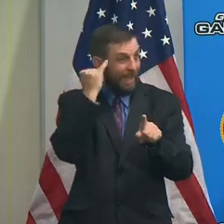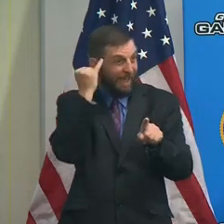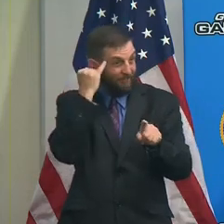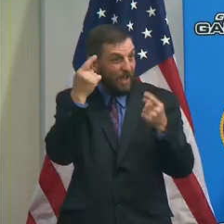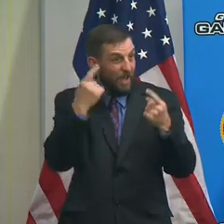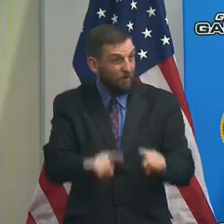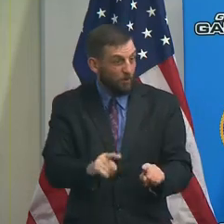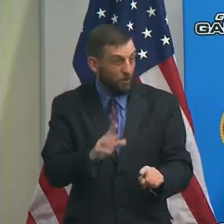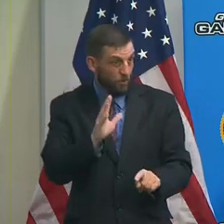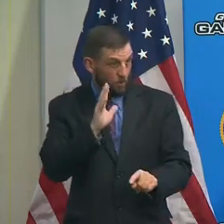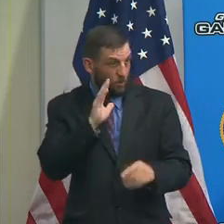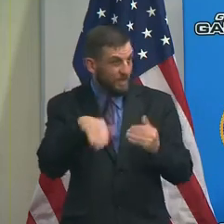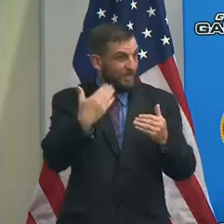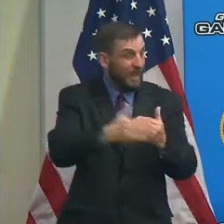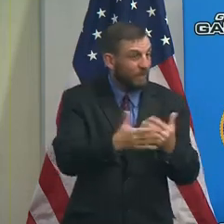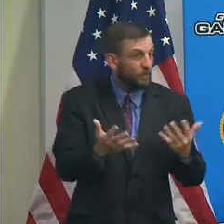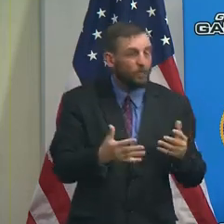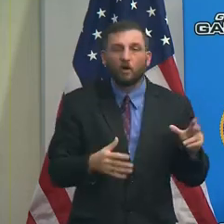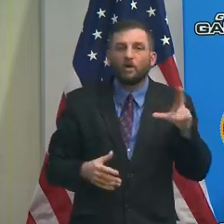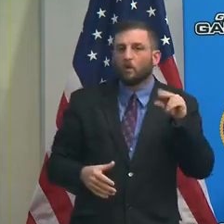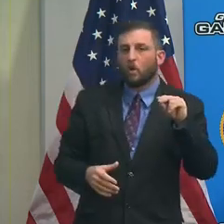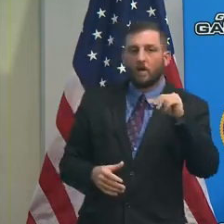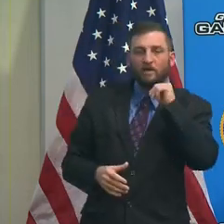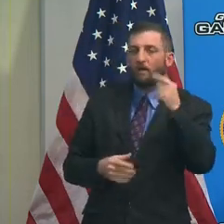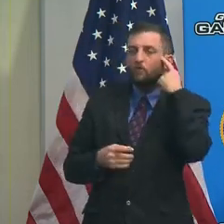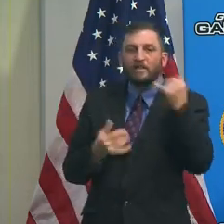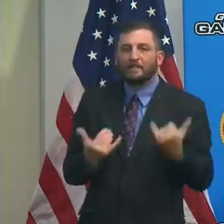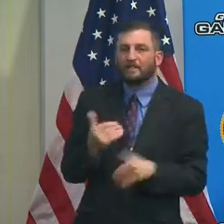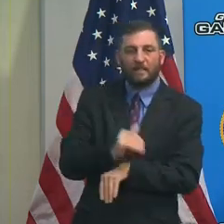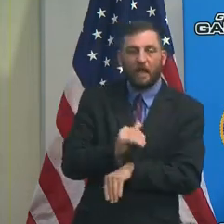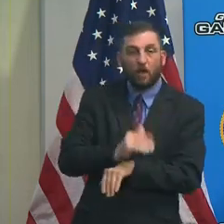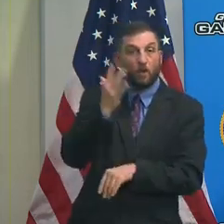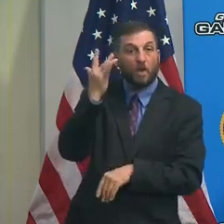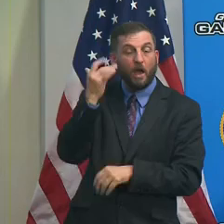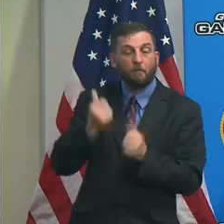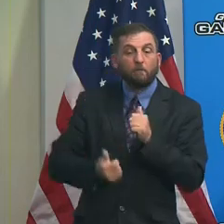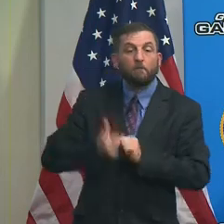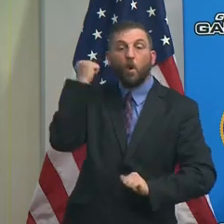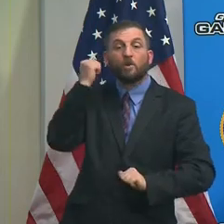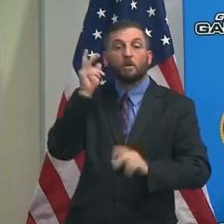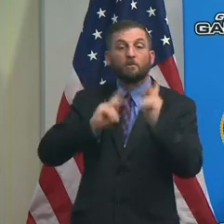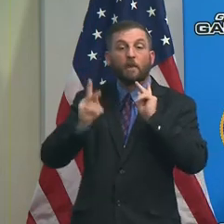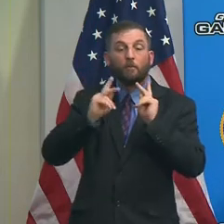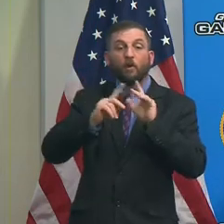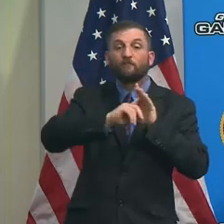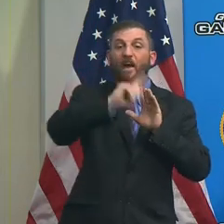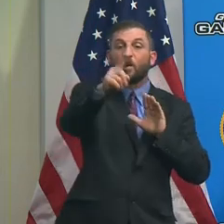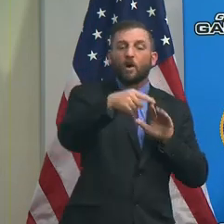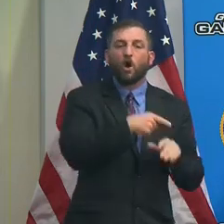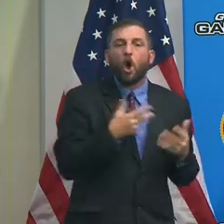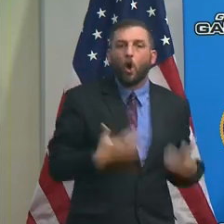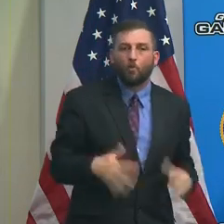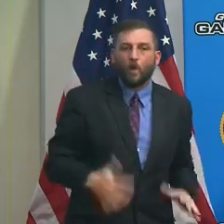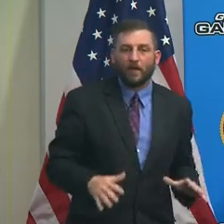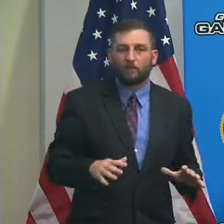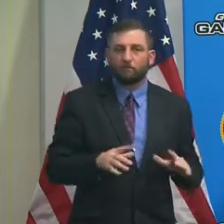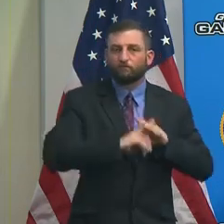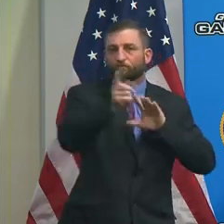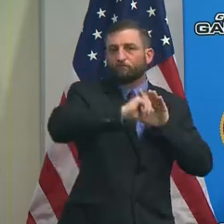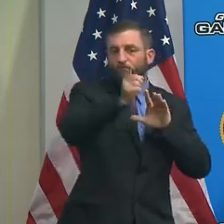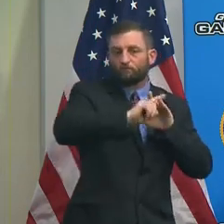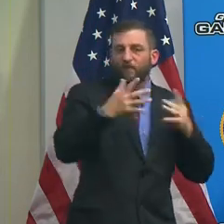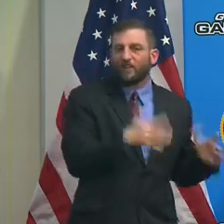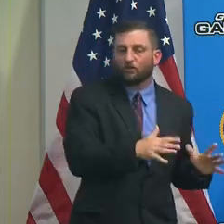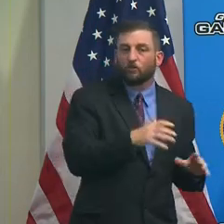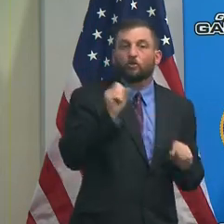Well, there's not concern for tonight because the vast majority of people who are going to evacuate have already evacuated. So we're